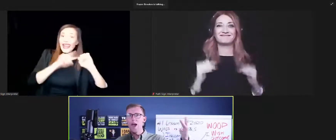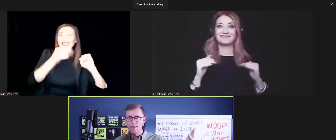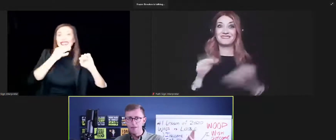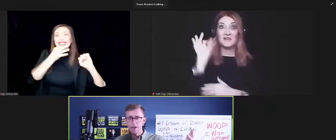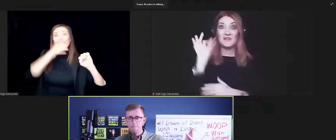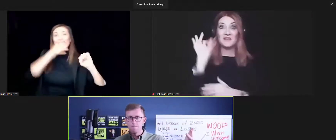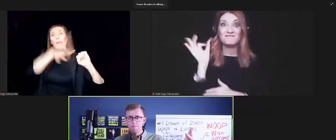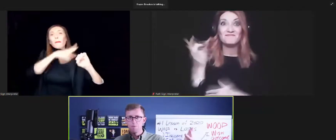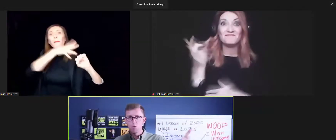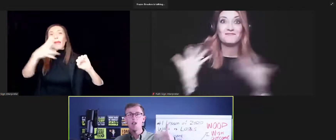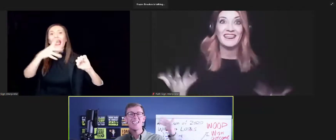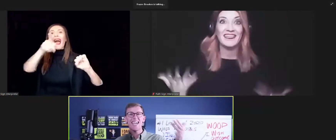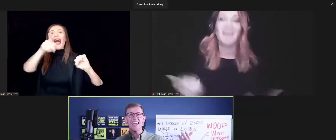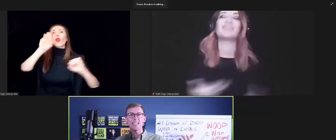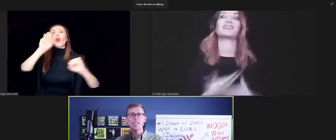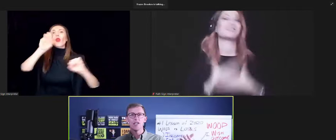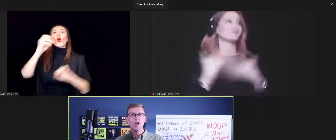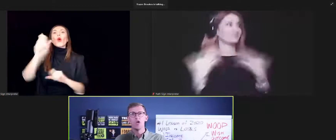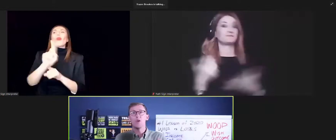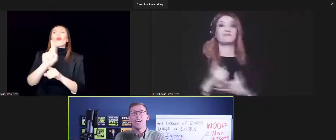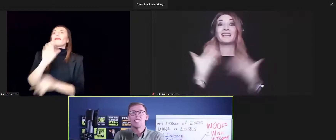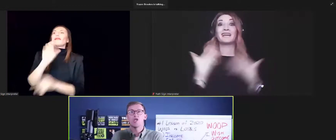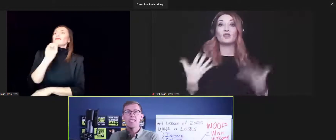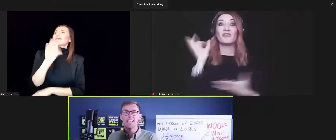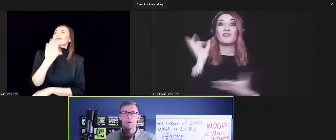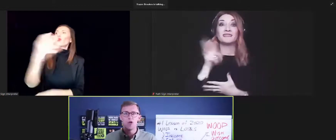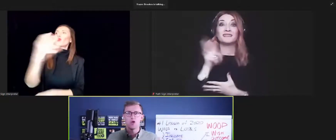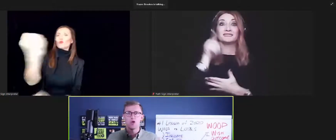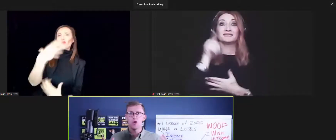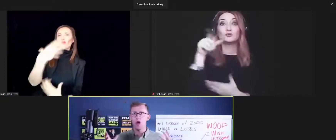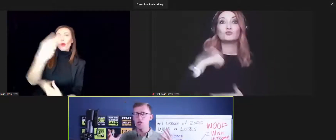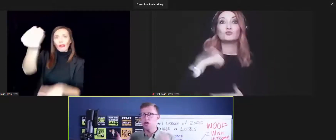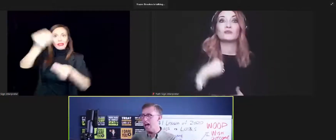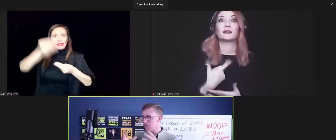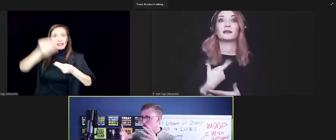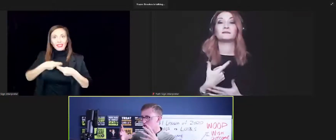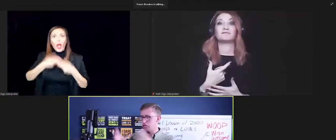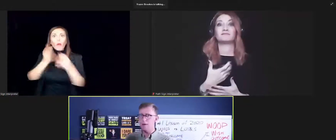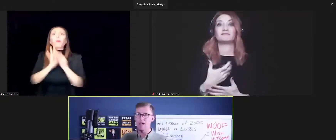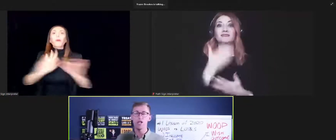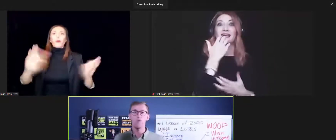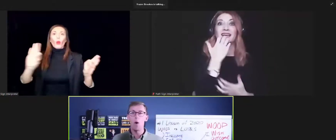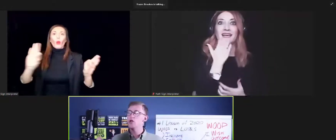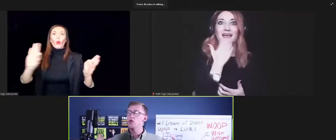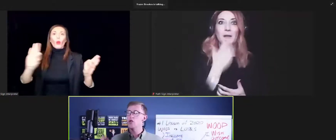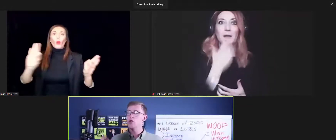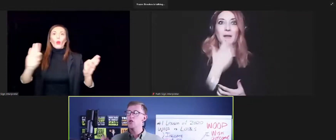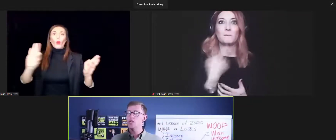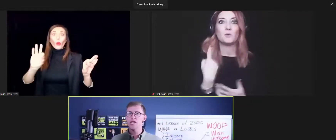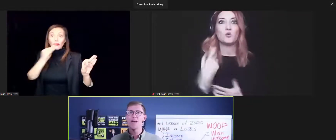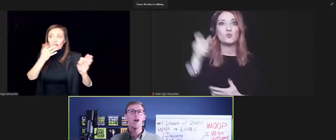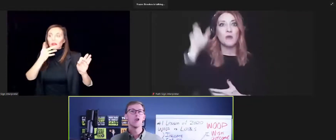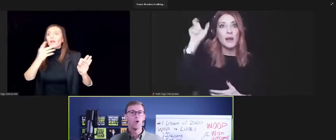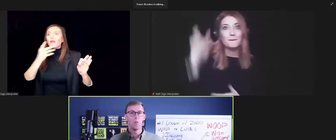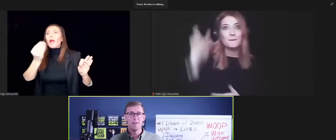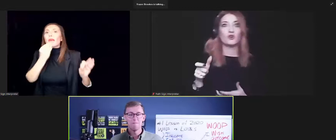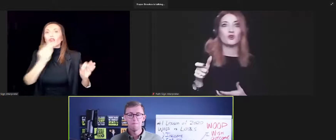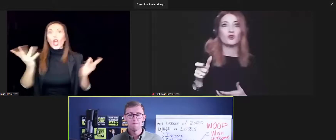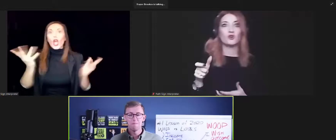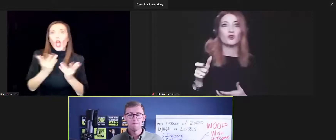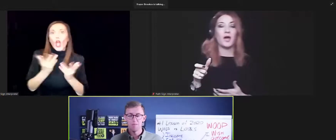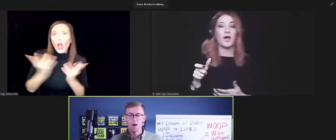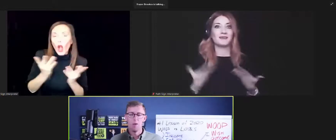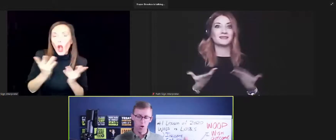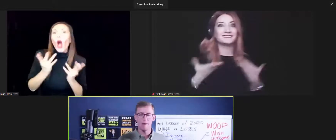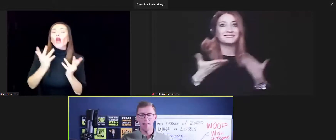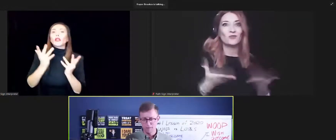with, what to eat, you get excited because you start to have this clear plan and you know if you stick to it, you'll win. And we're